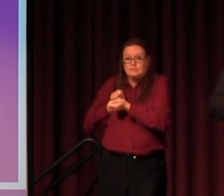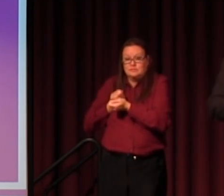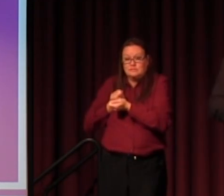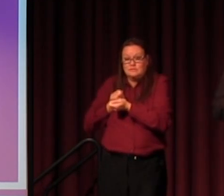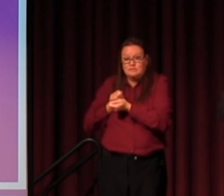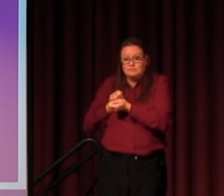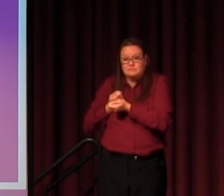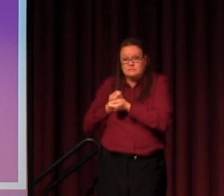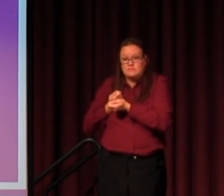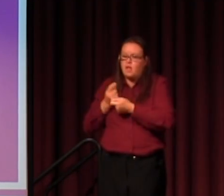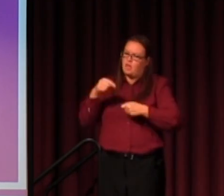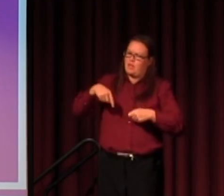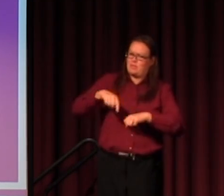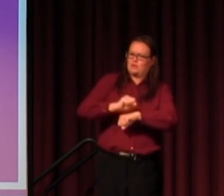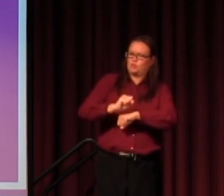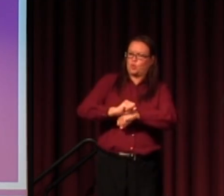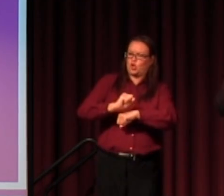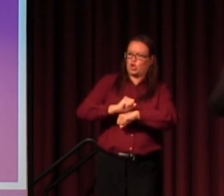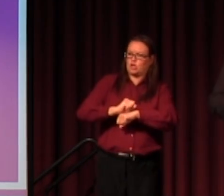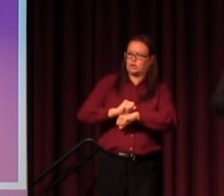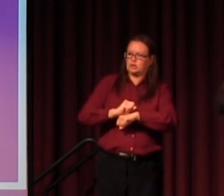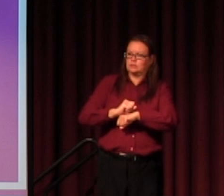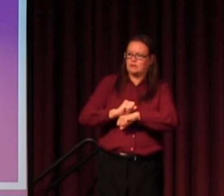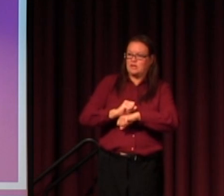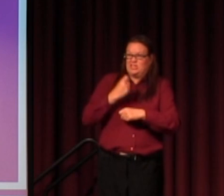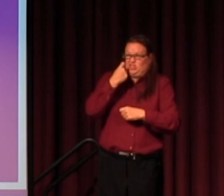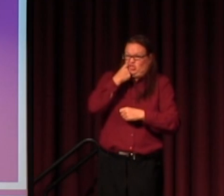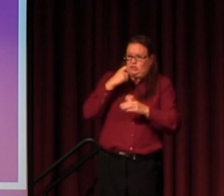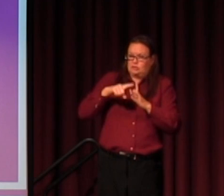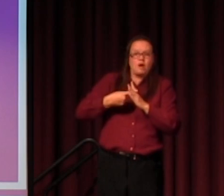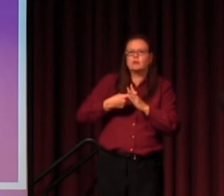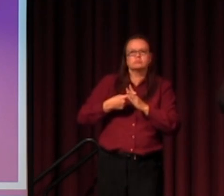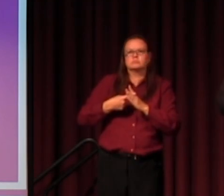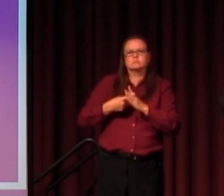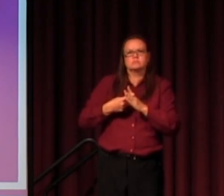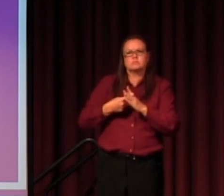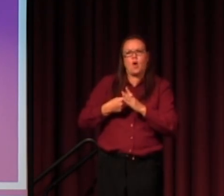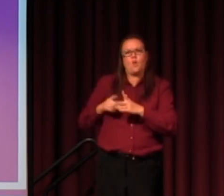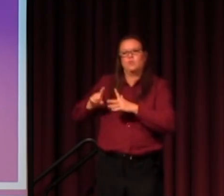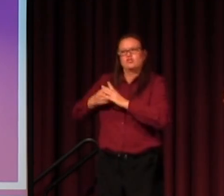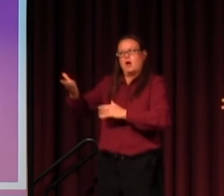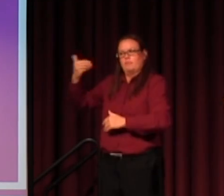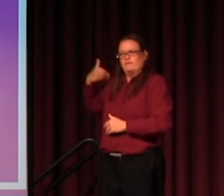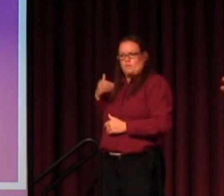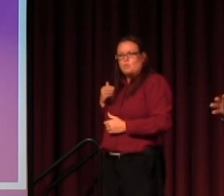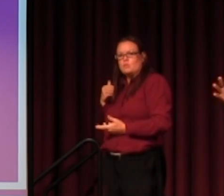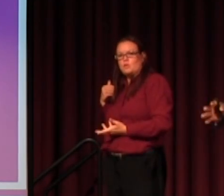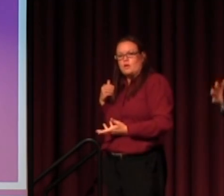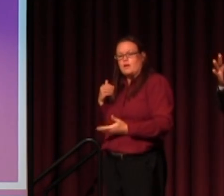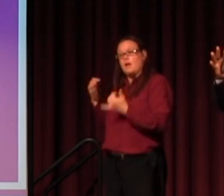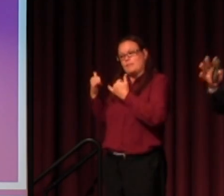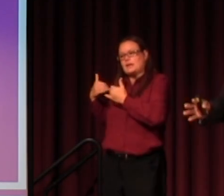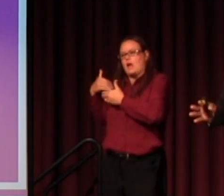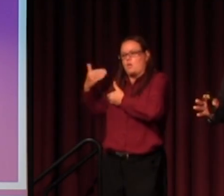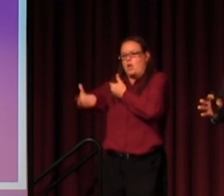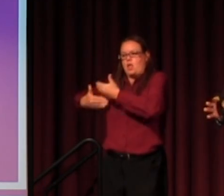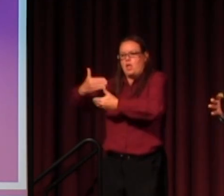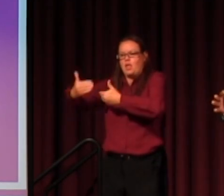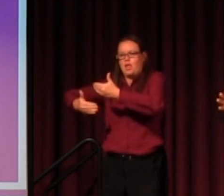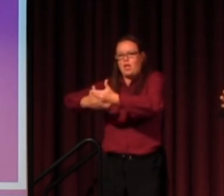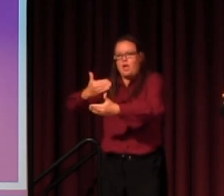The work's been happening here for a long time. This is a moment in time where hopefully we can turn a corner and keep going, go even